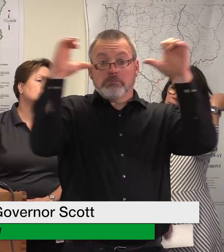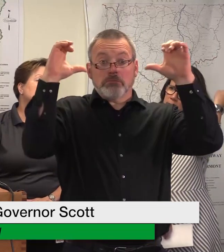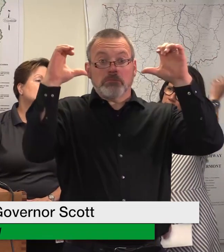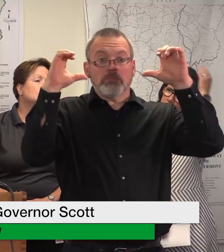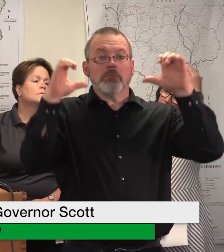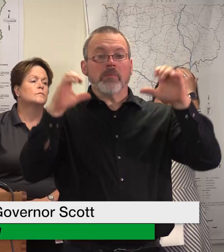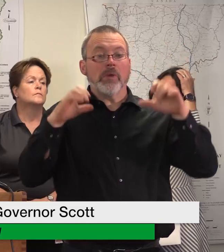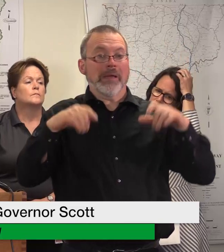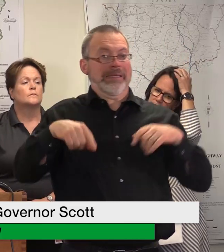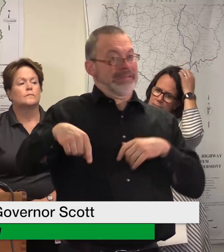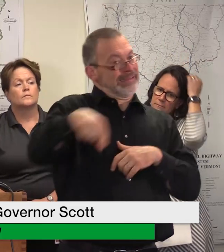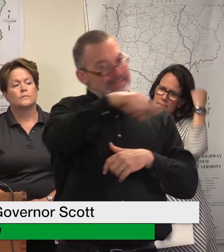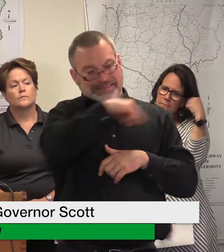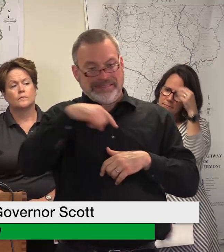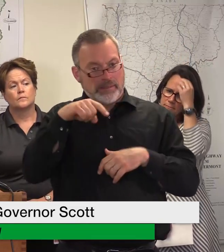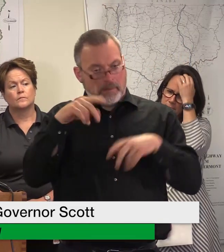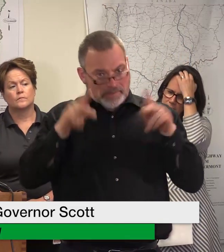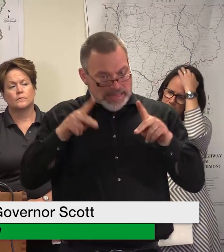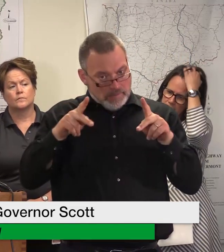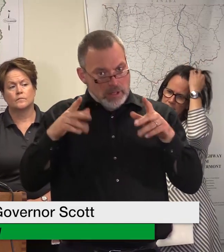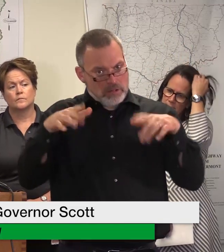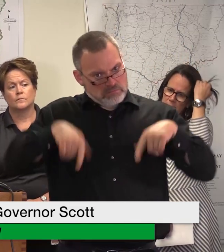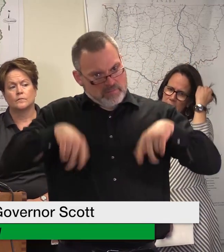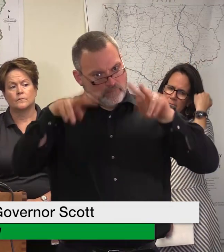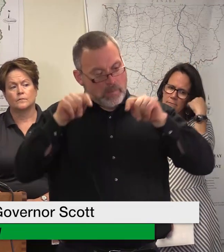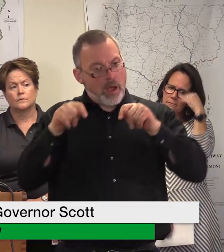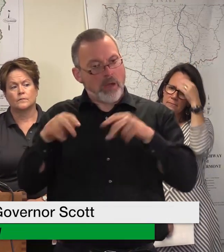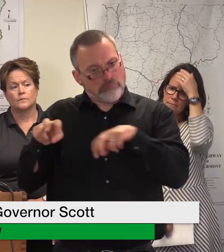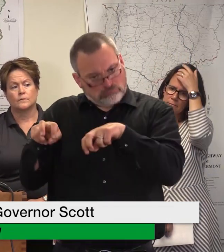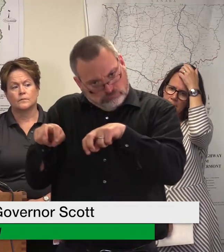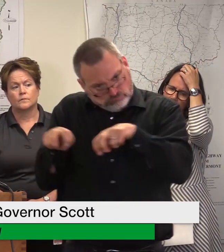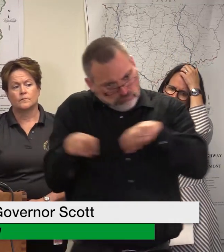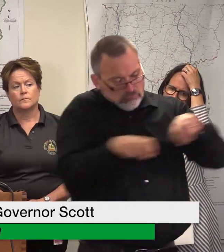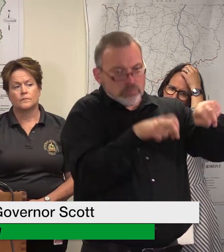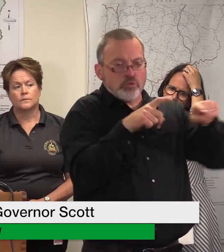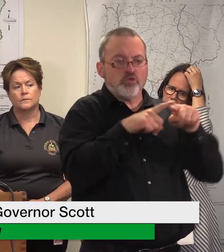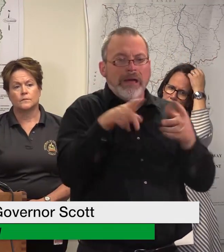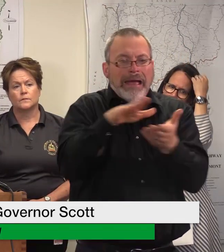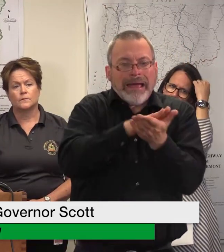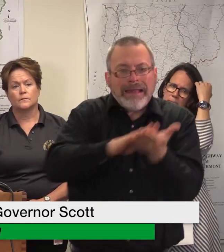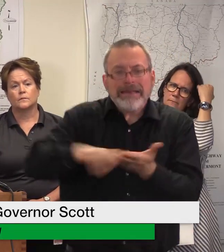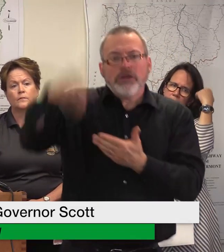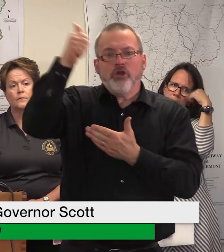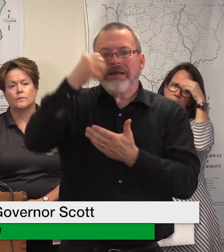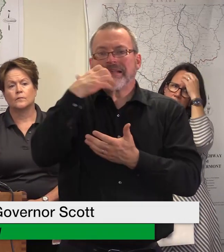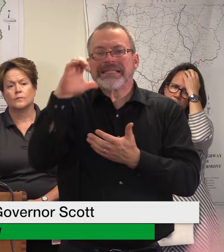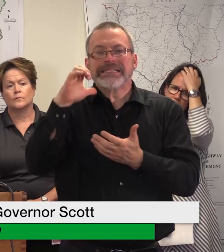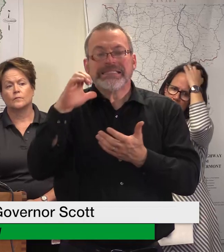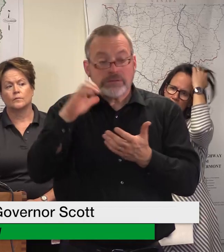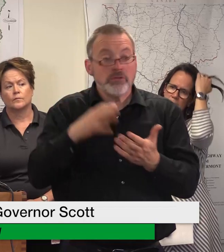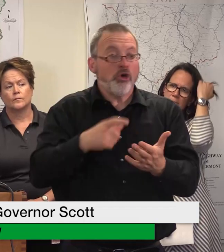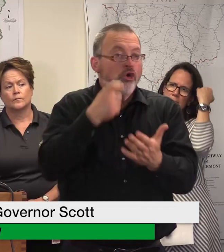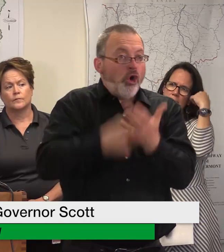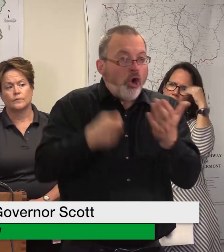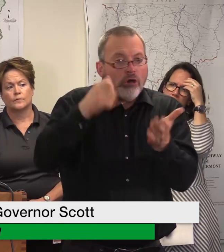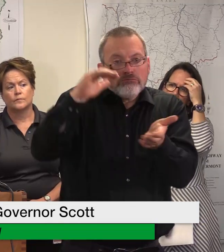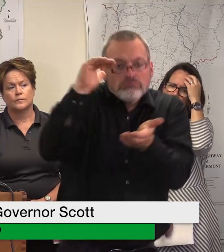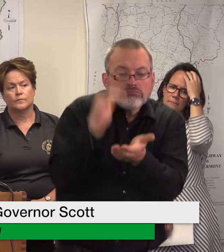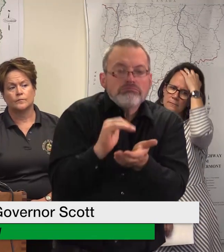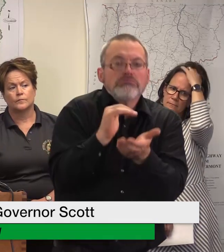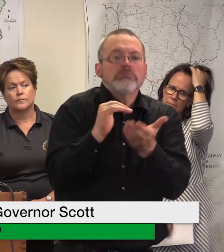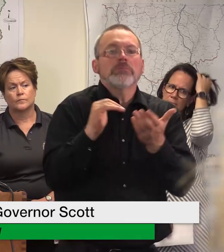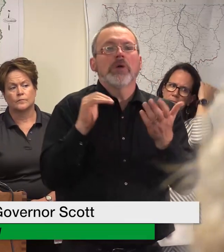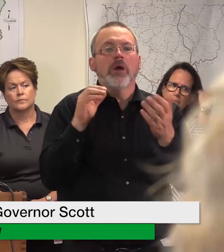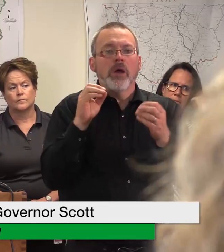means of heating and try to buy down the cost through this funding, notwithstanding that it takes some money away from